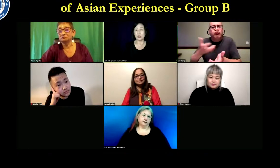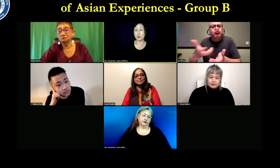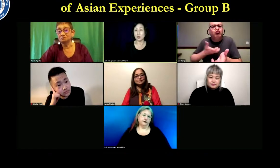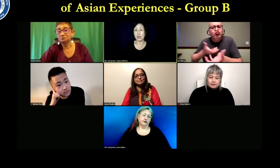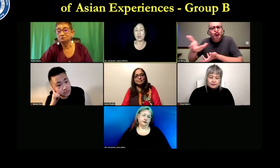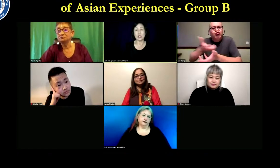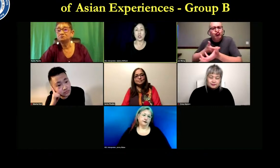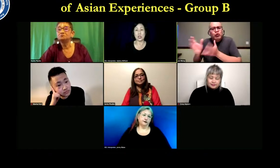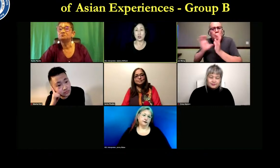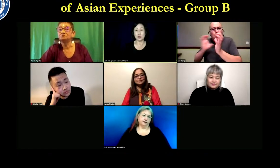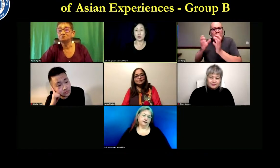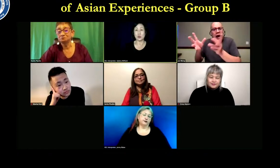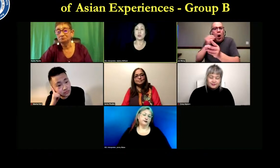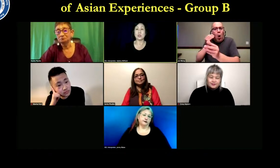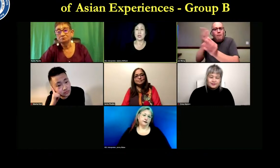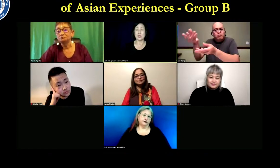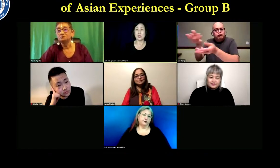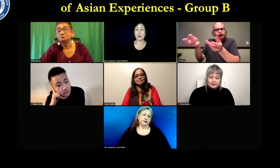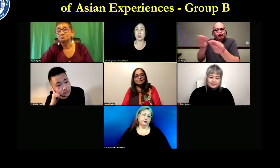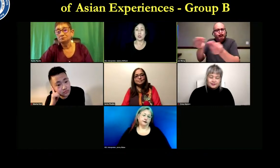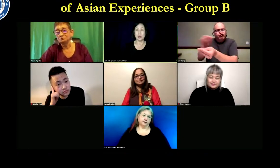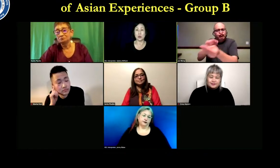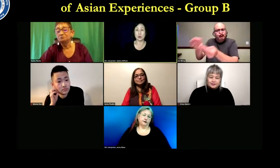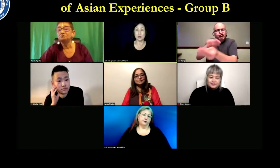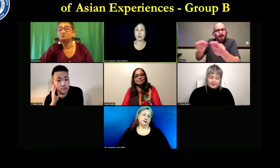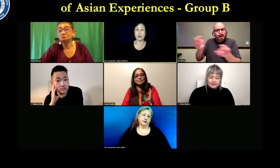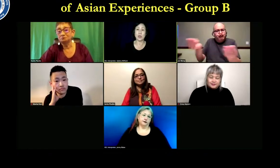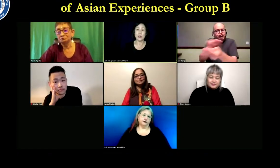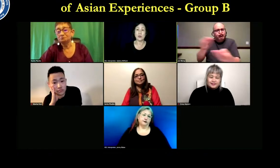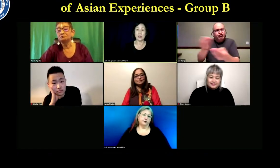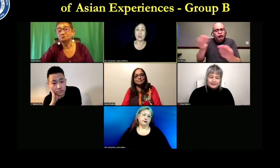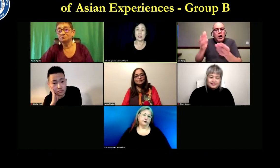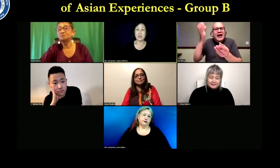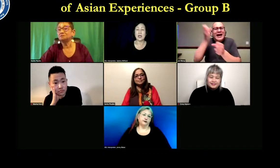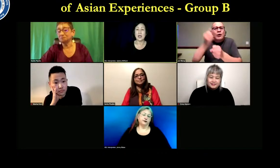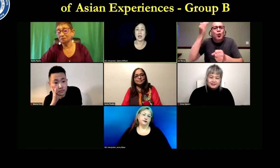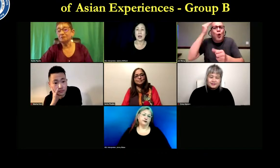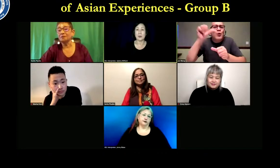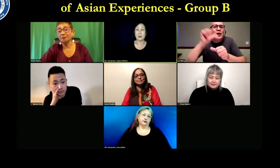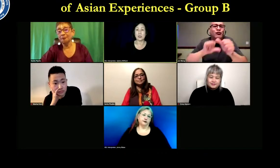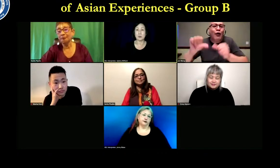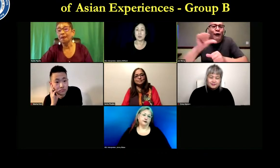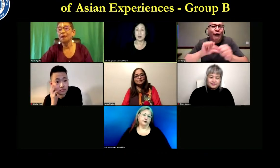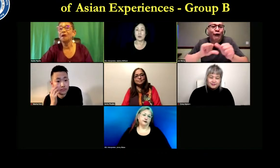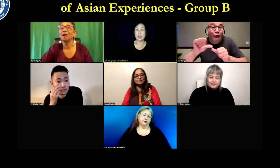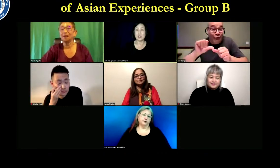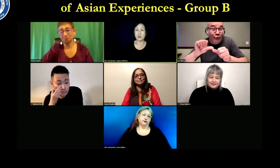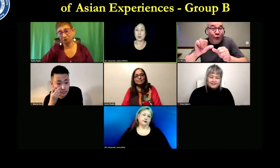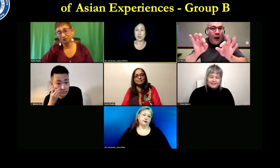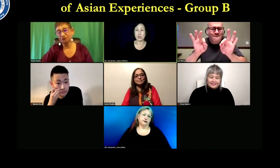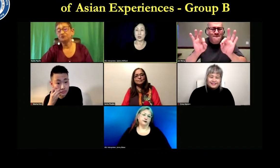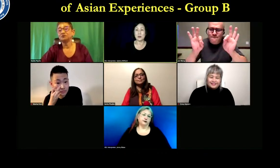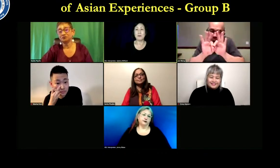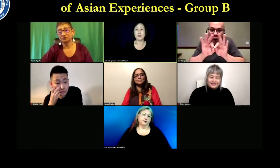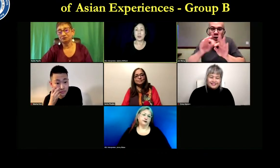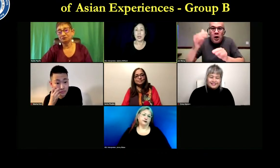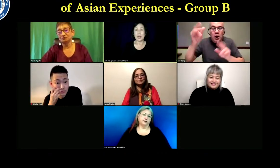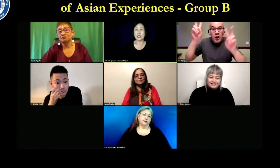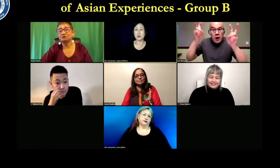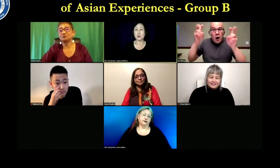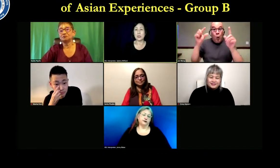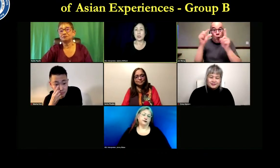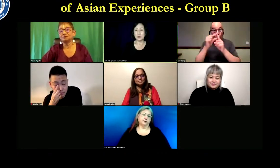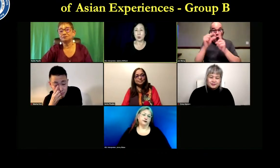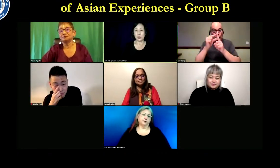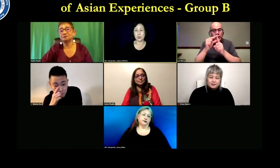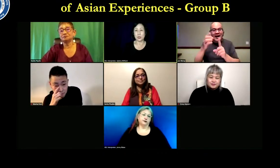they journal and they exchange those journals and they, you know, share their inner feelings amongst themselves, they get to know each other.